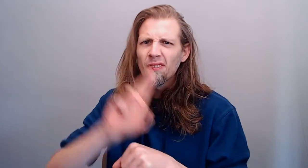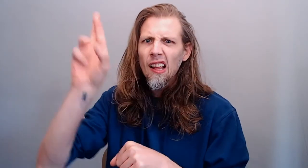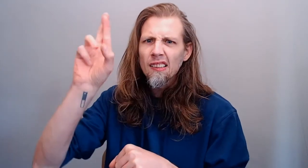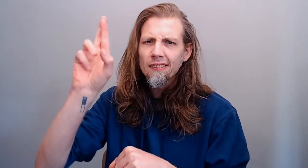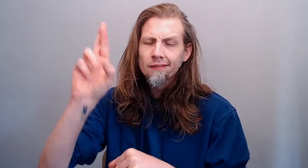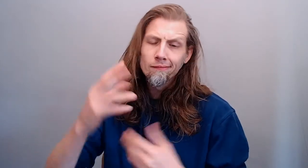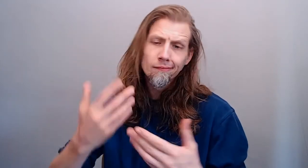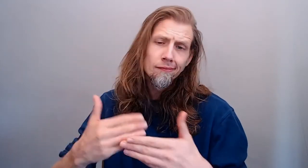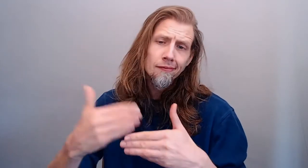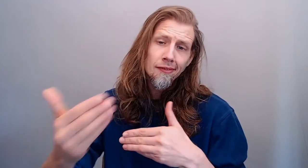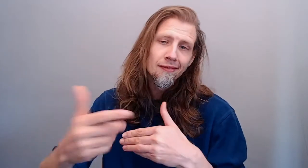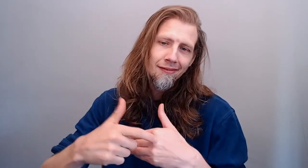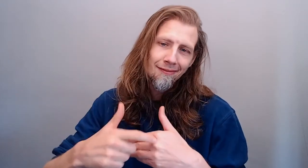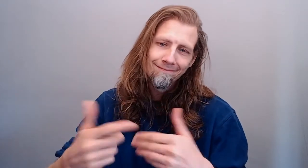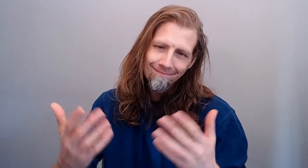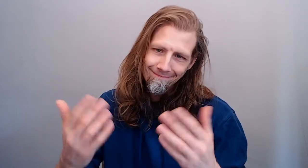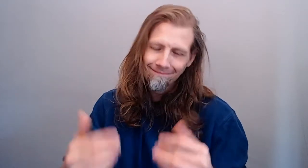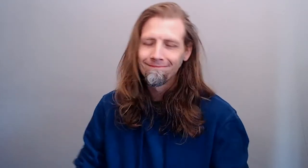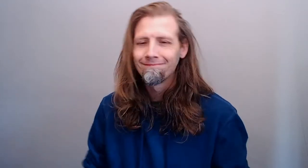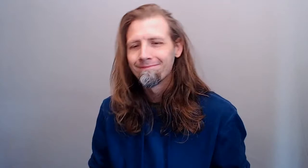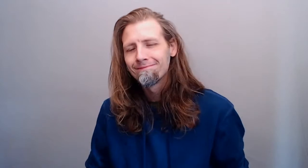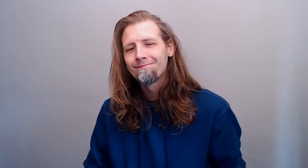I missed out on that launch. Next time.